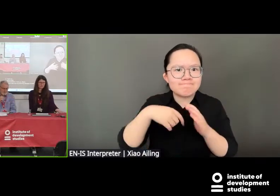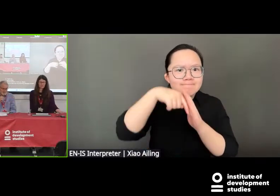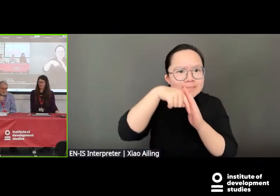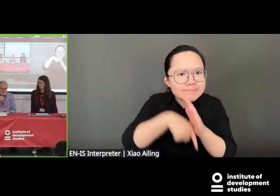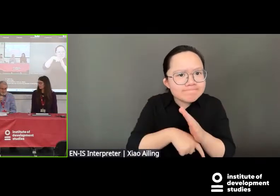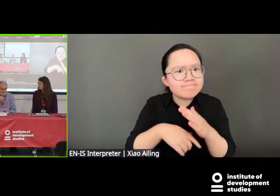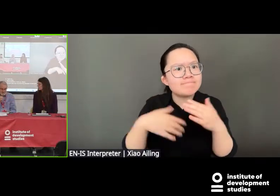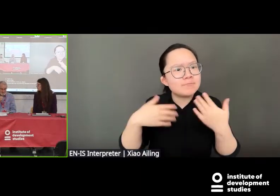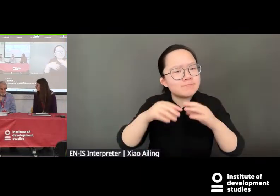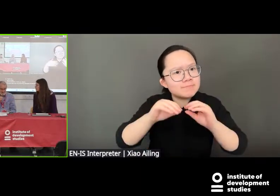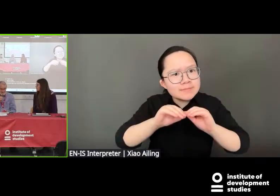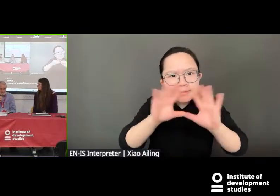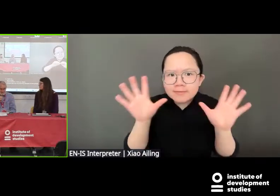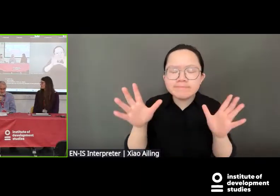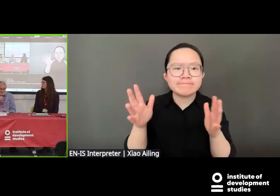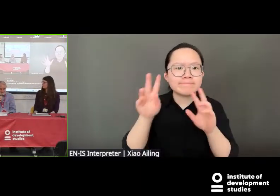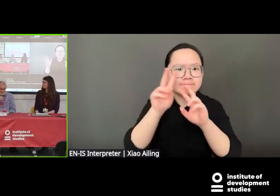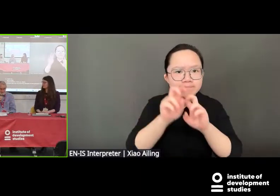challenges you face.